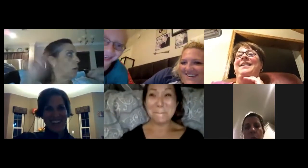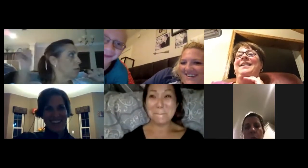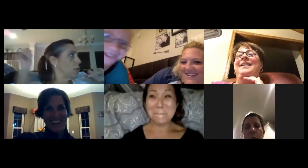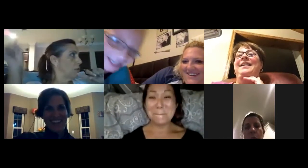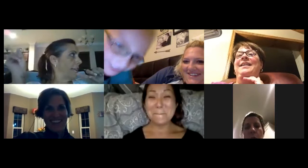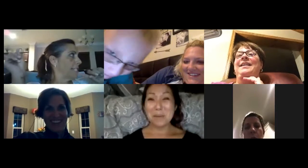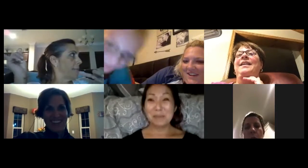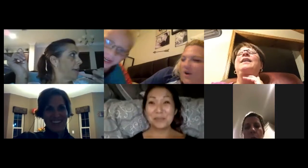names.